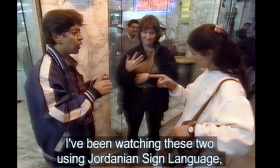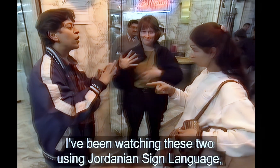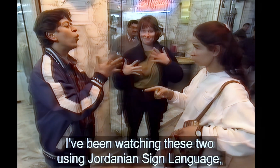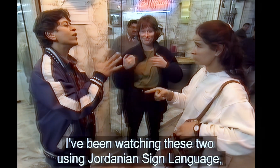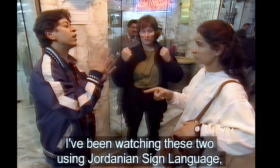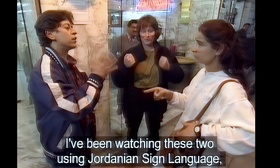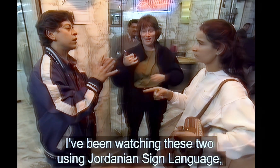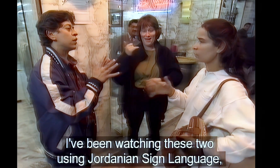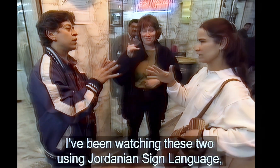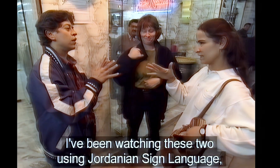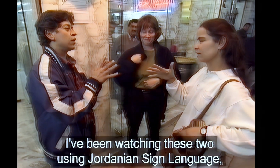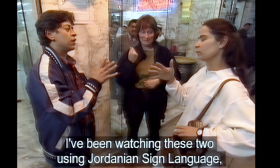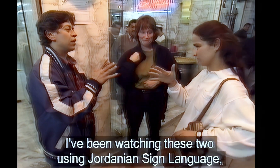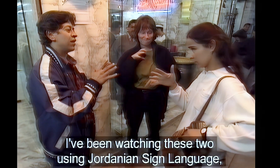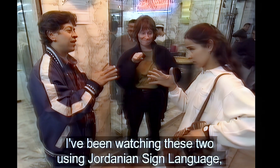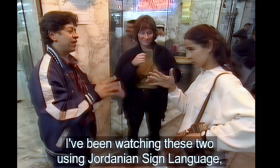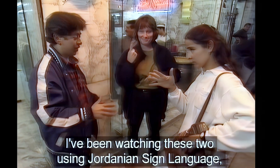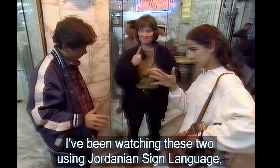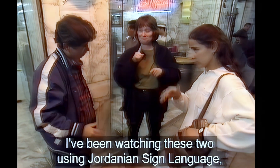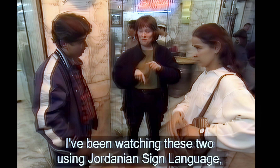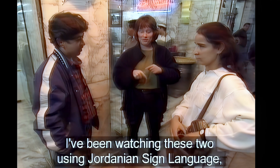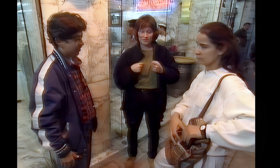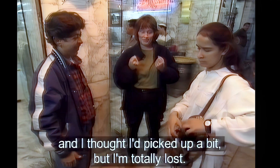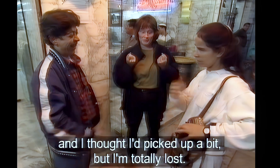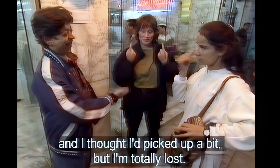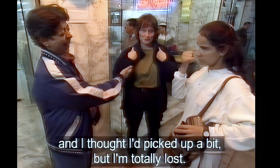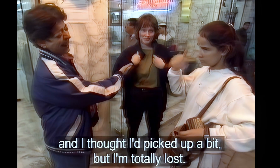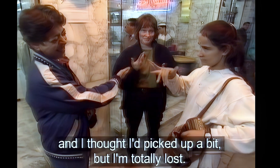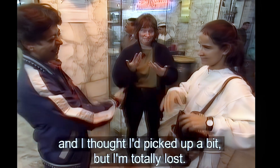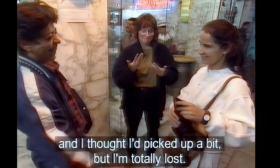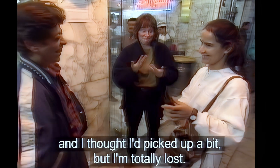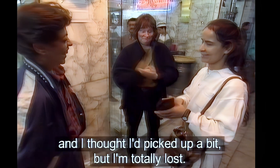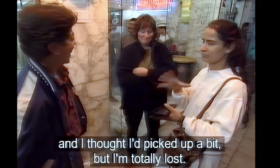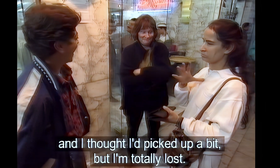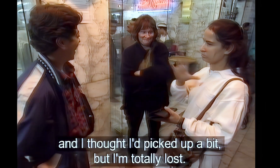I've been watching these two using Jordanian Sign Language, and I thought I'd picked up a bit, but I'm totally lost.